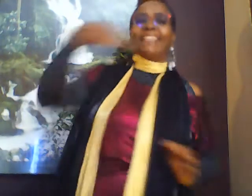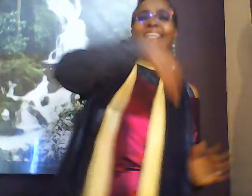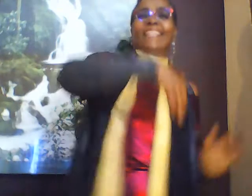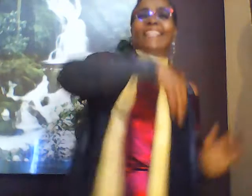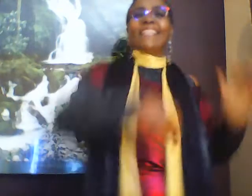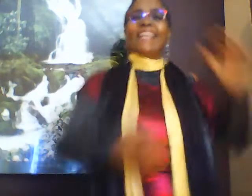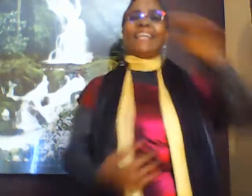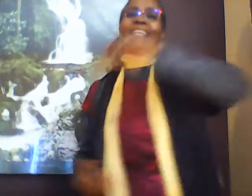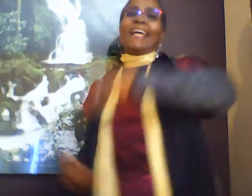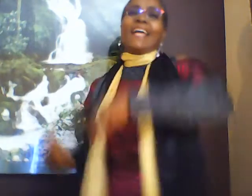na na na.